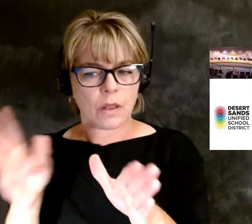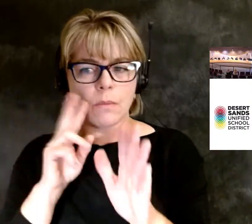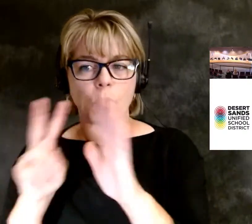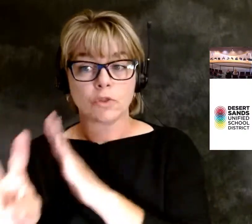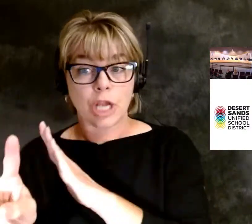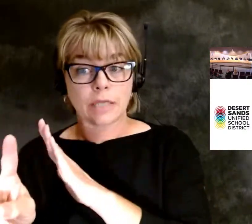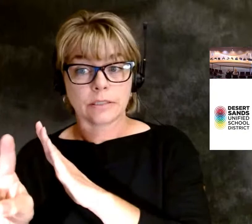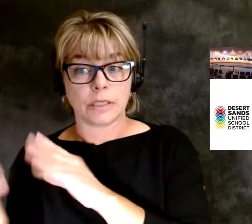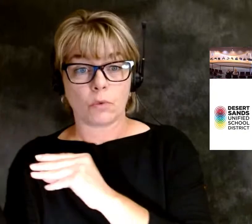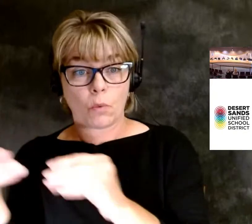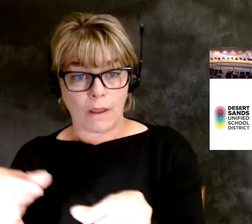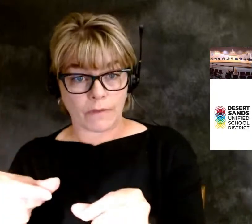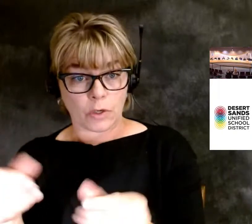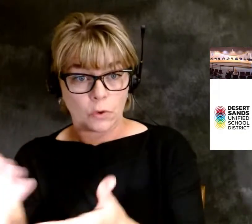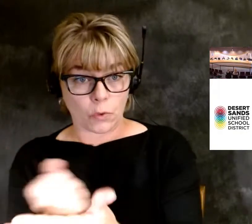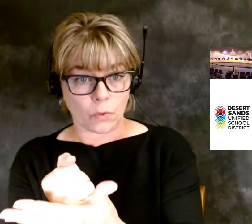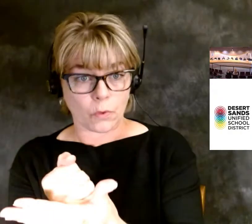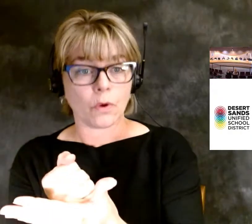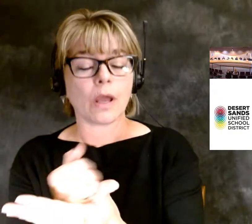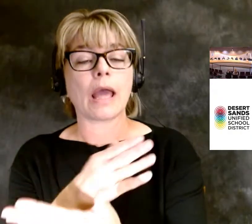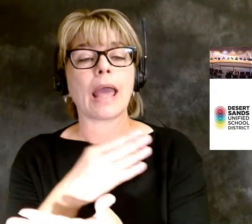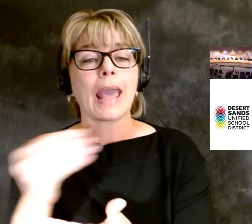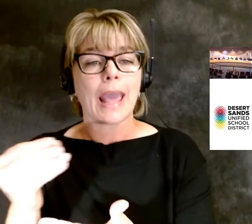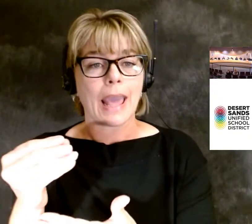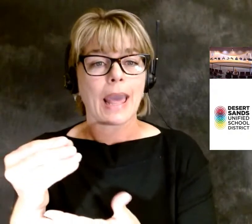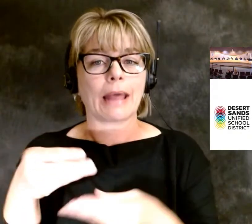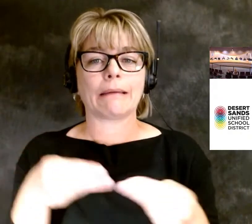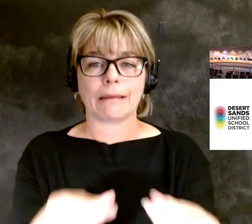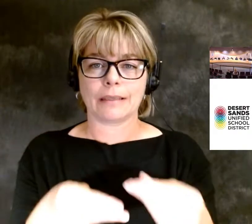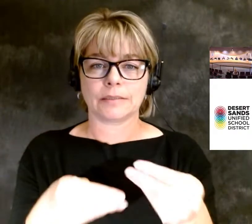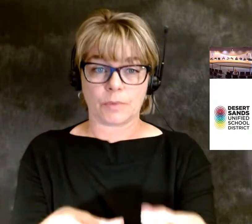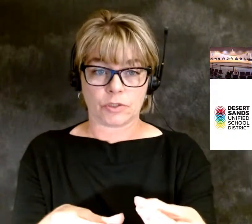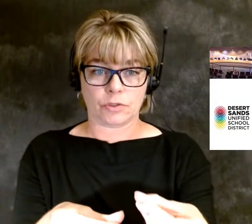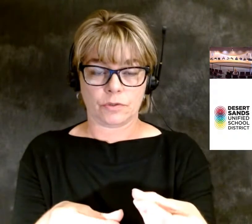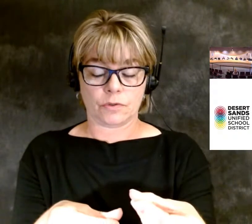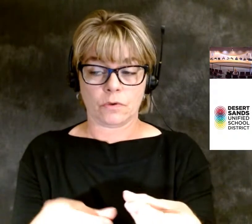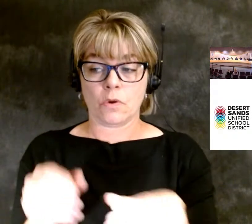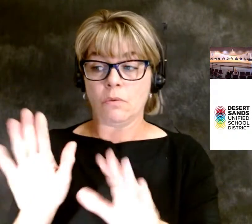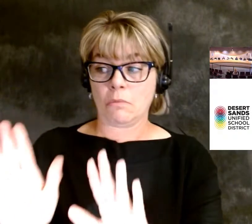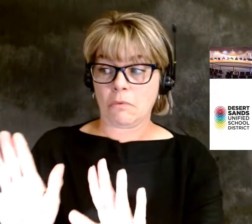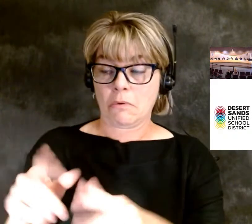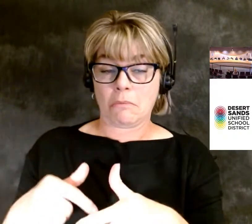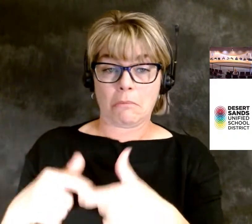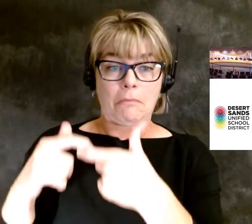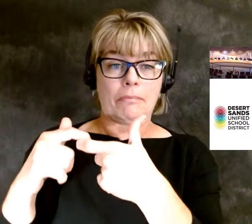expenditures. Okay, just one second. Are there any questions before Jordan